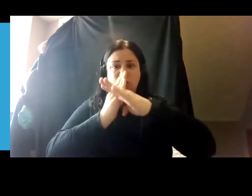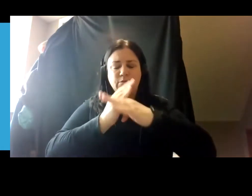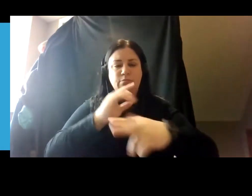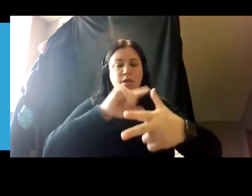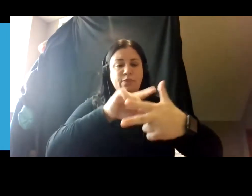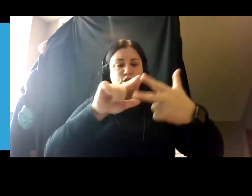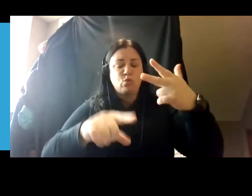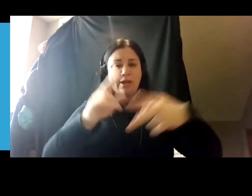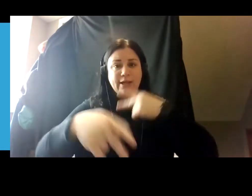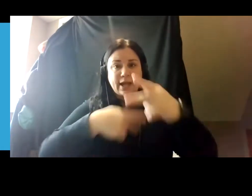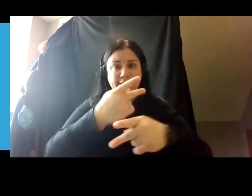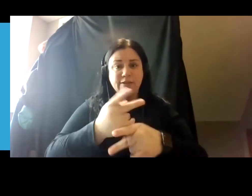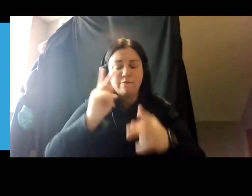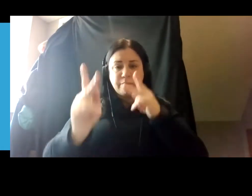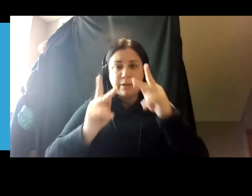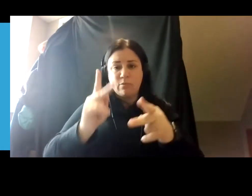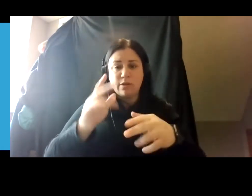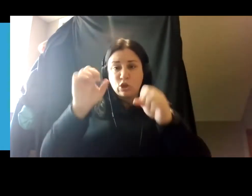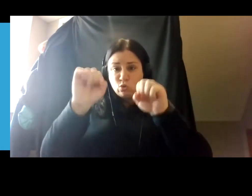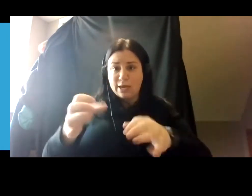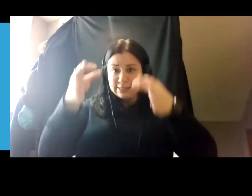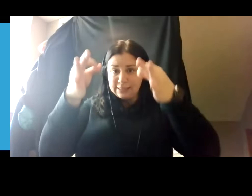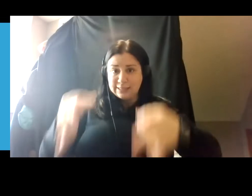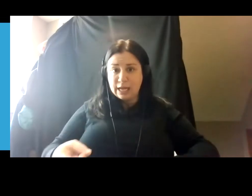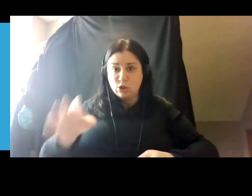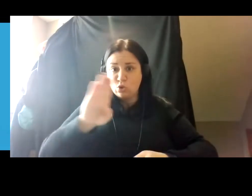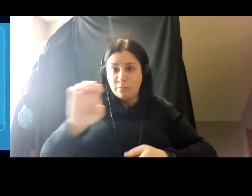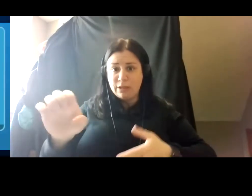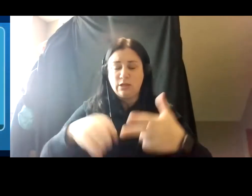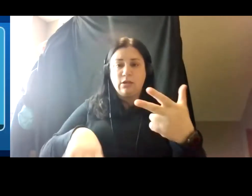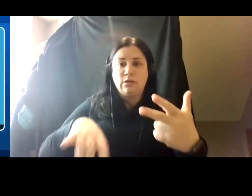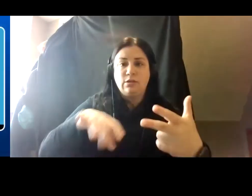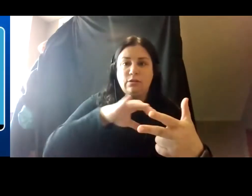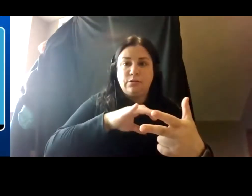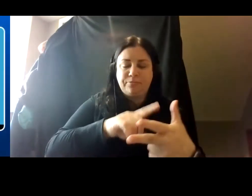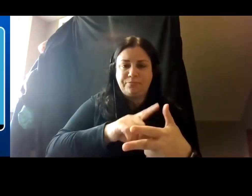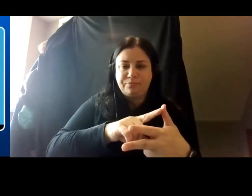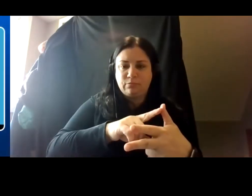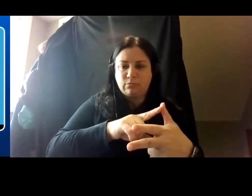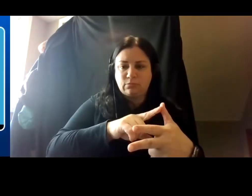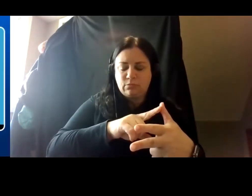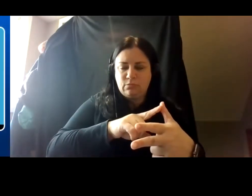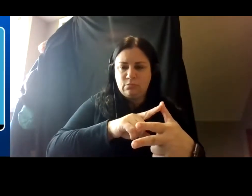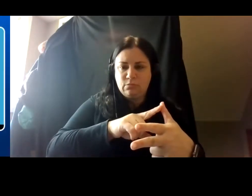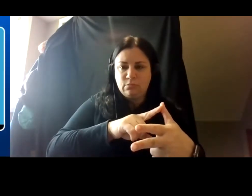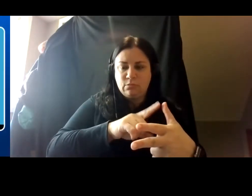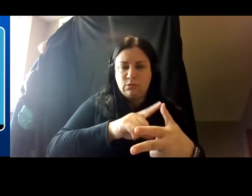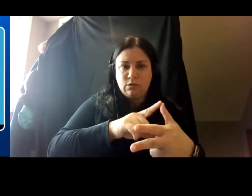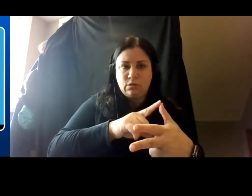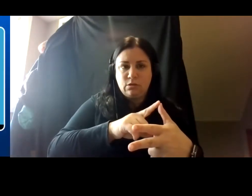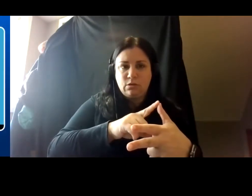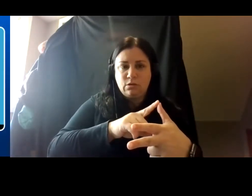people that you can decide to be. Now, put this right here. So now, okay, there we go. Now